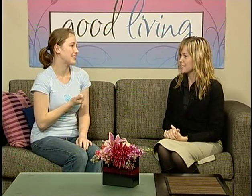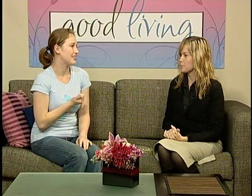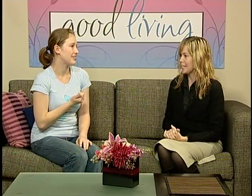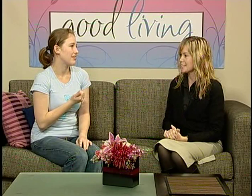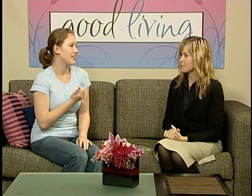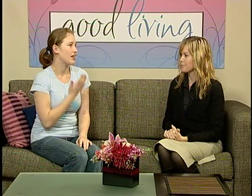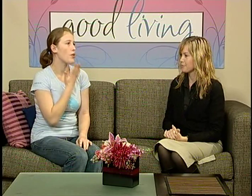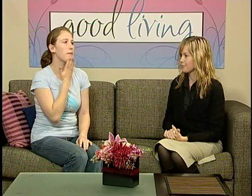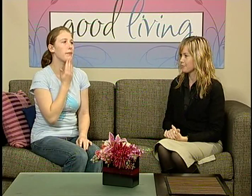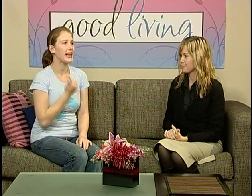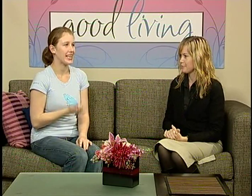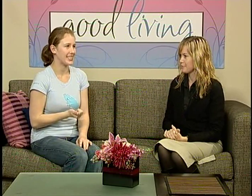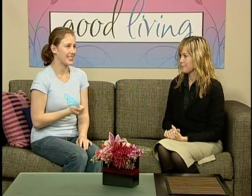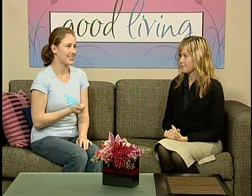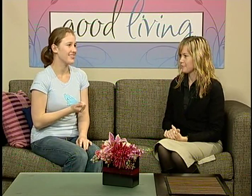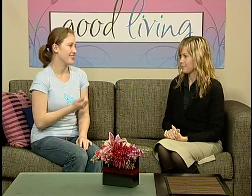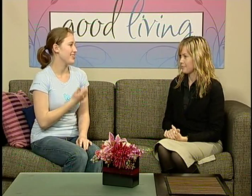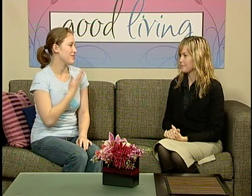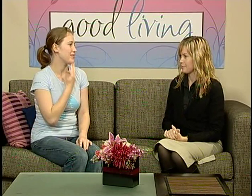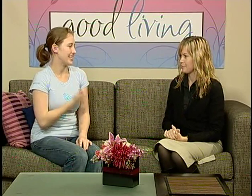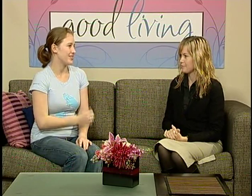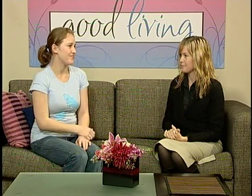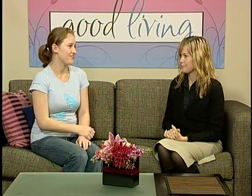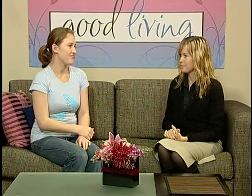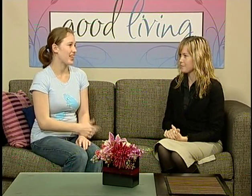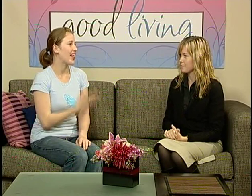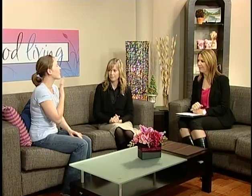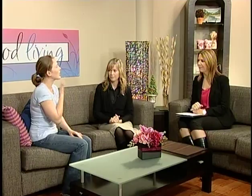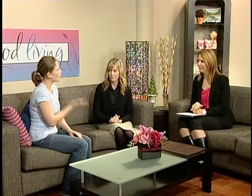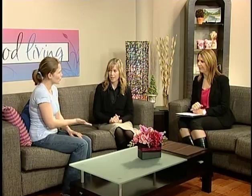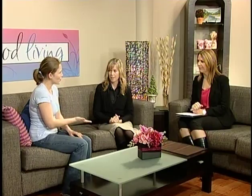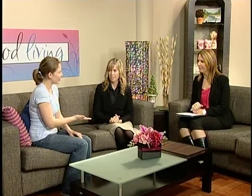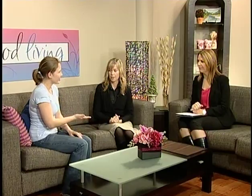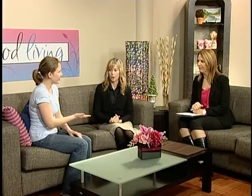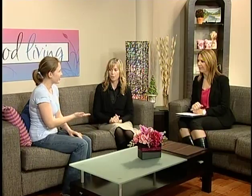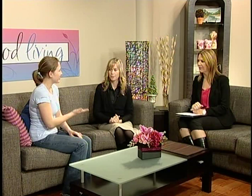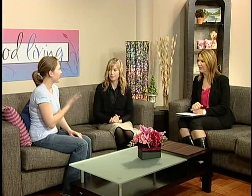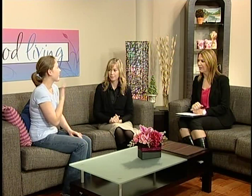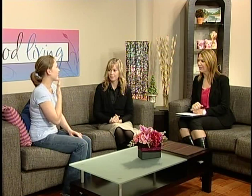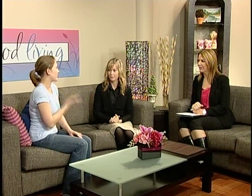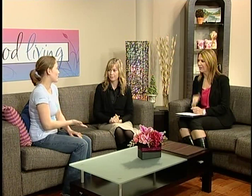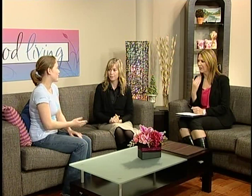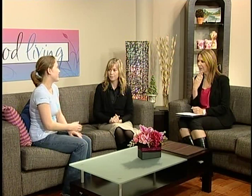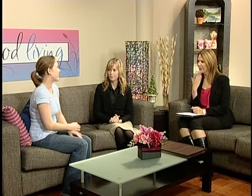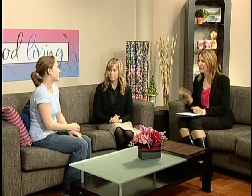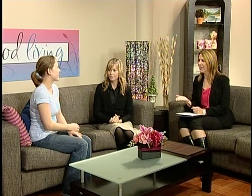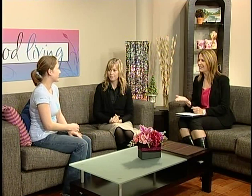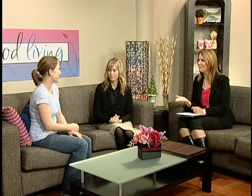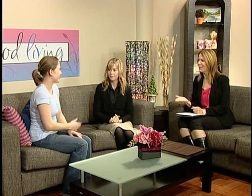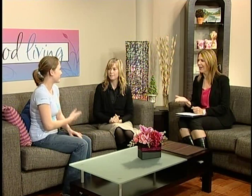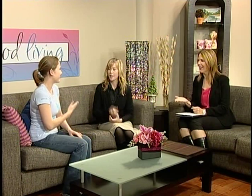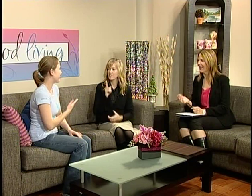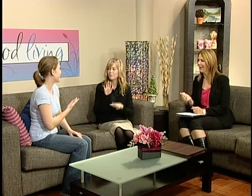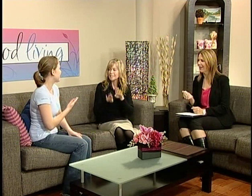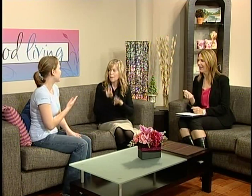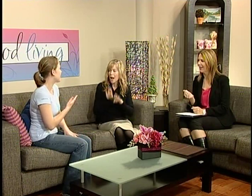This is please. So please, please. And thank you. So they're similar,